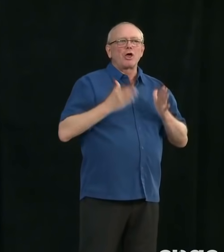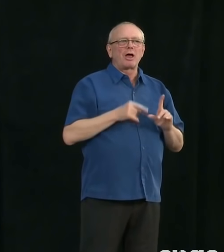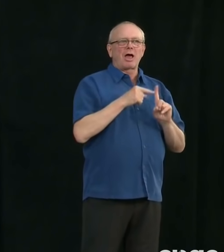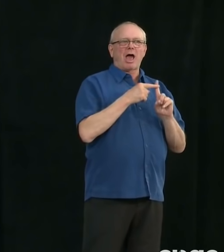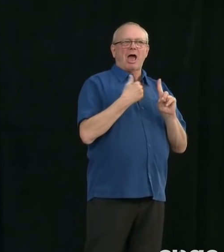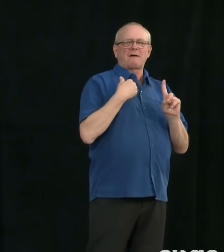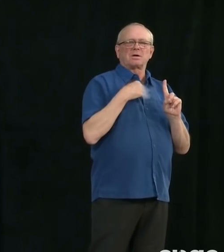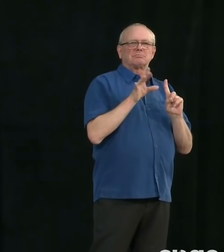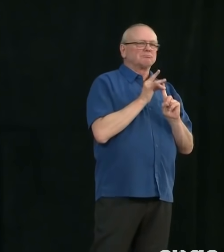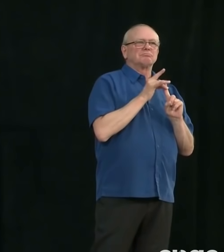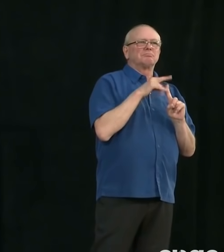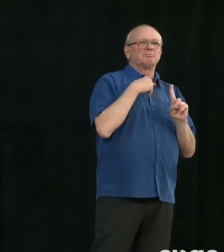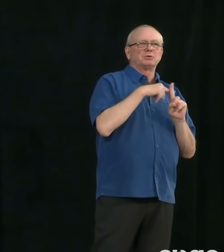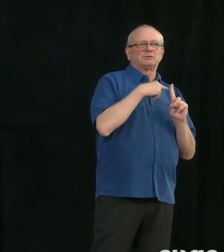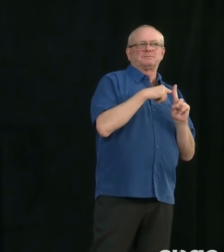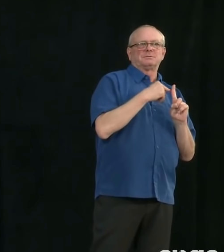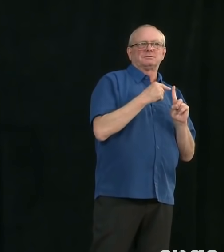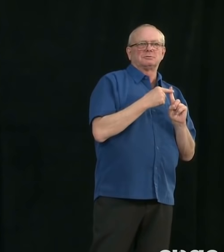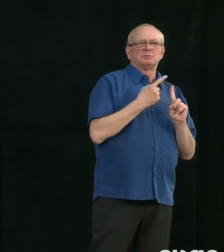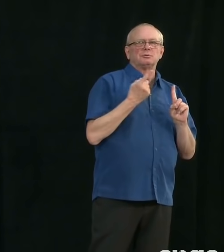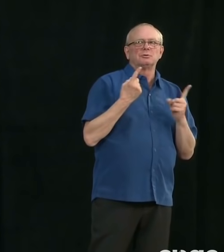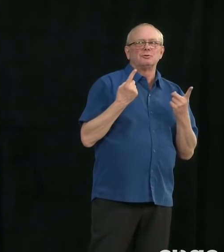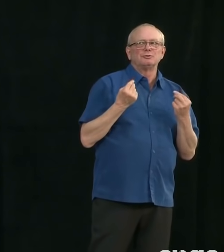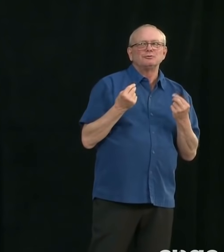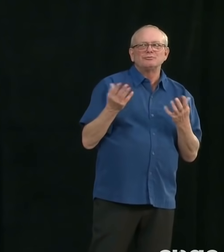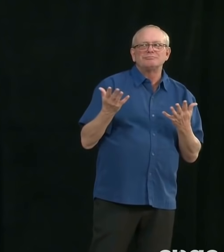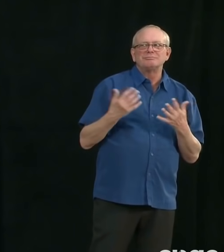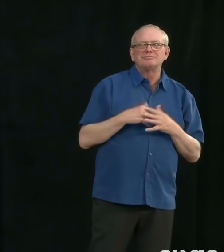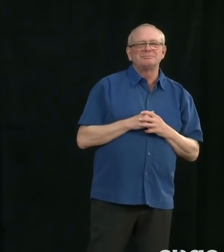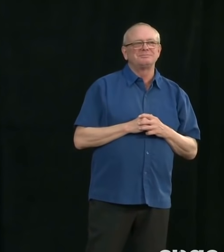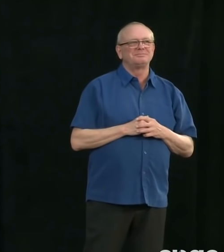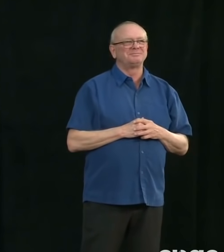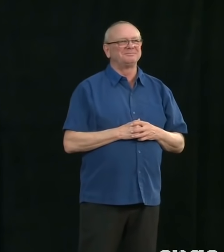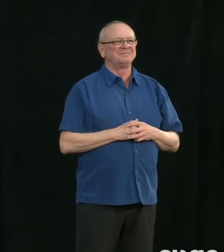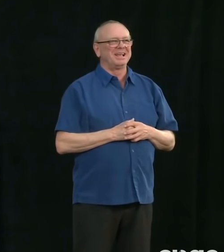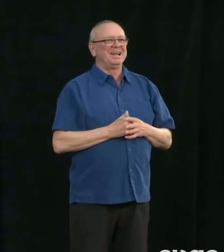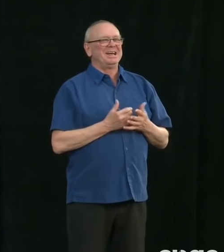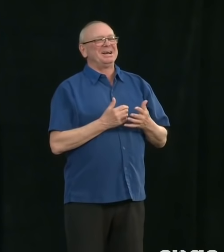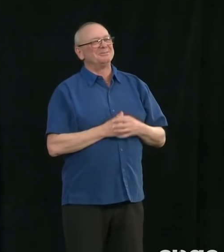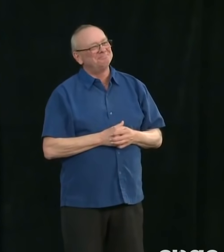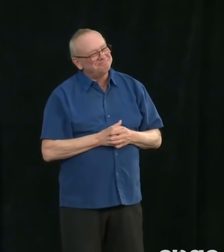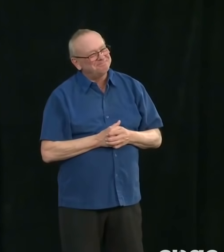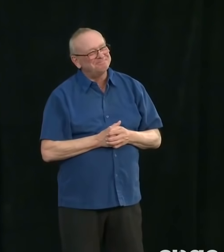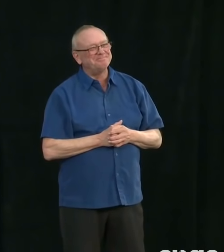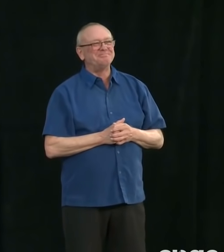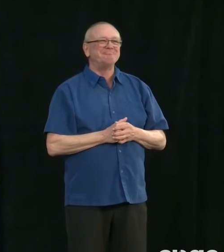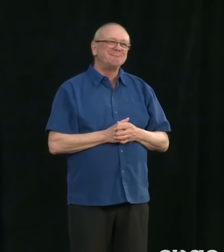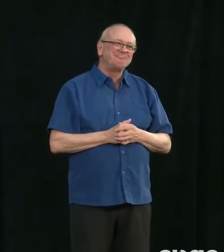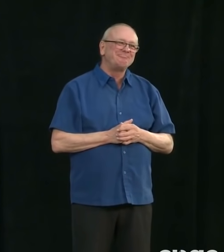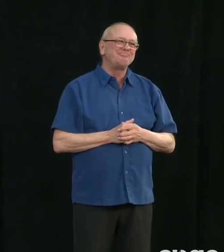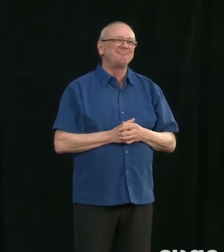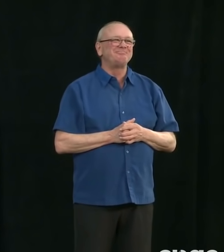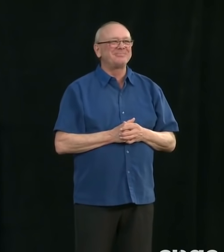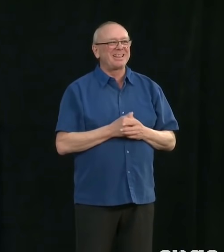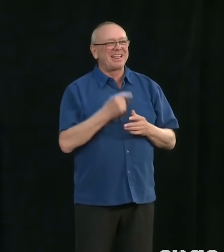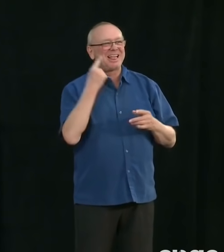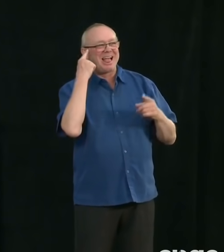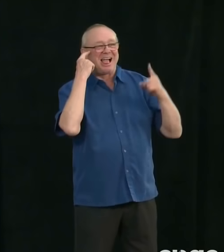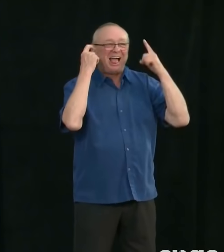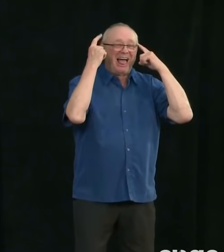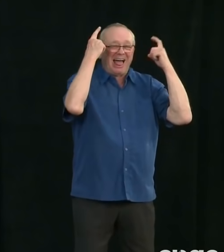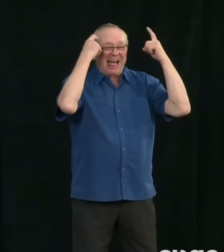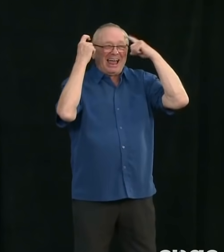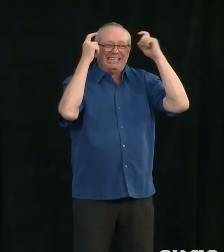So I think it's challenging to speculate, and as the Premier has mentioned in the past when we've been asked about